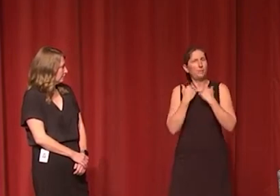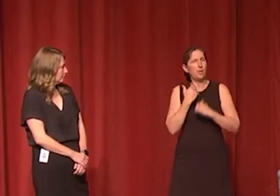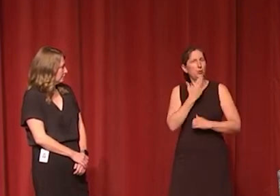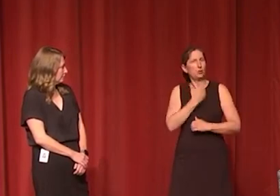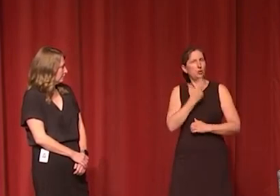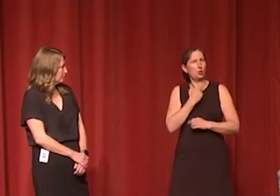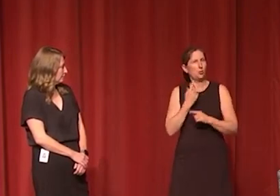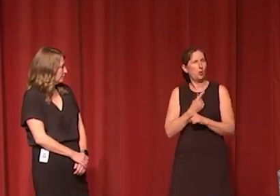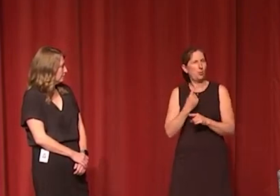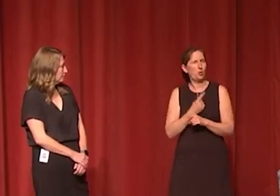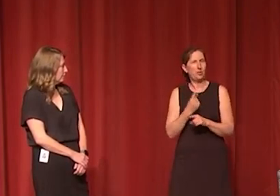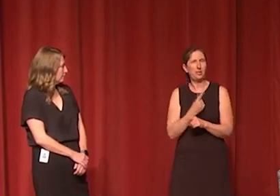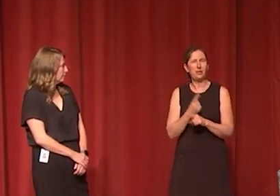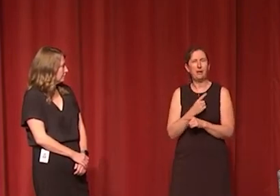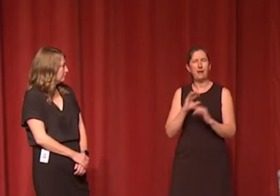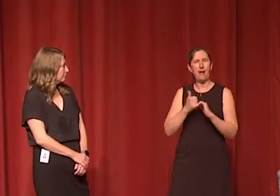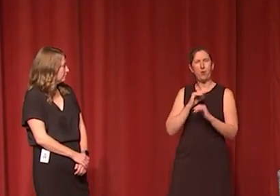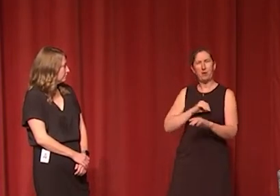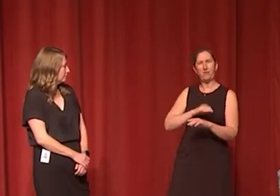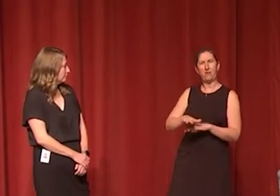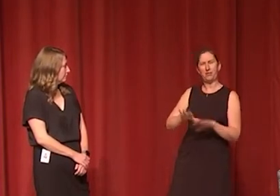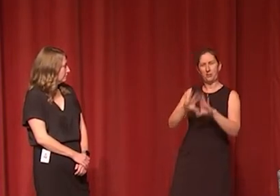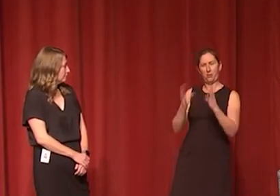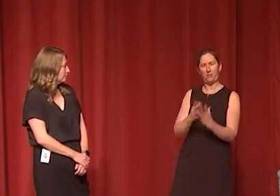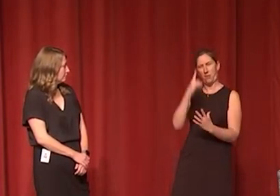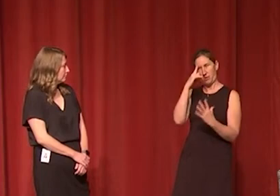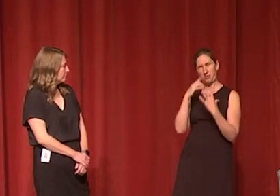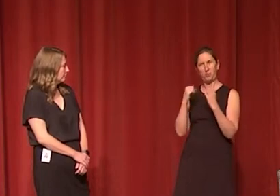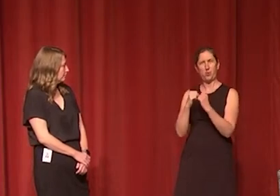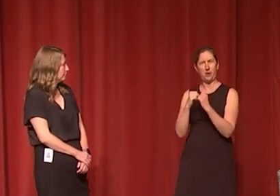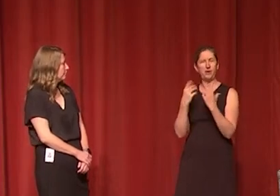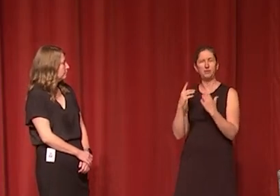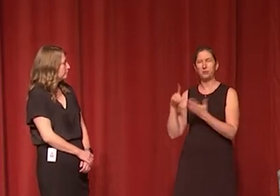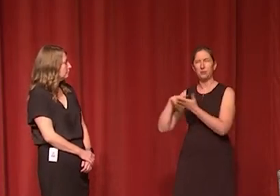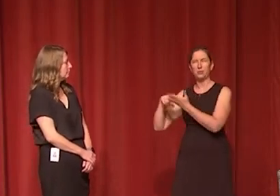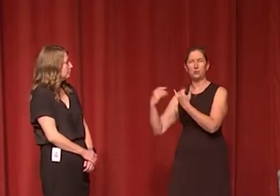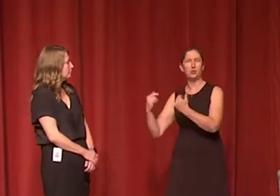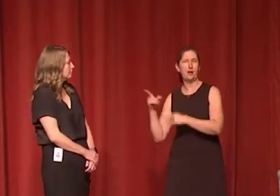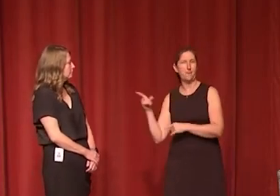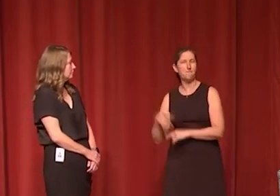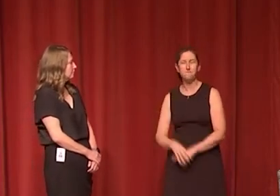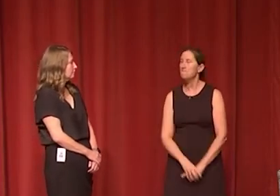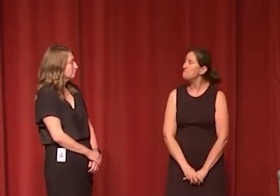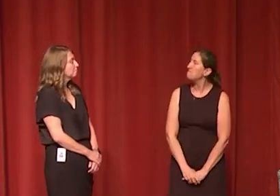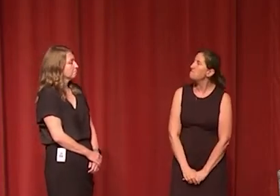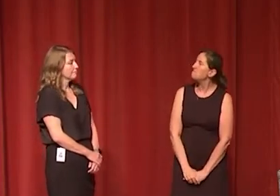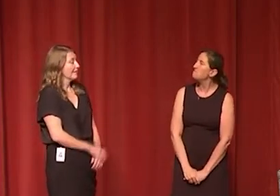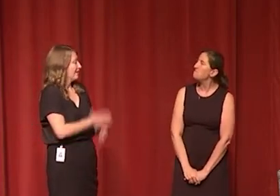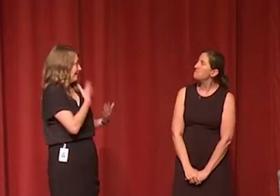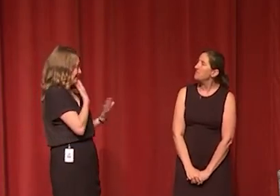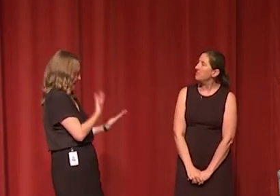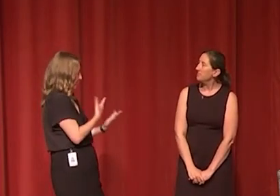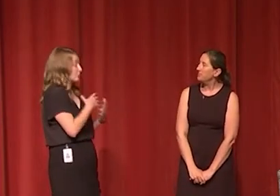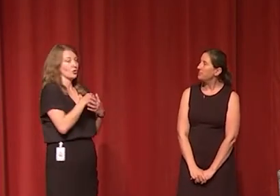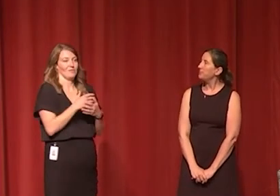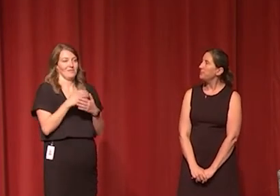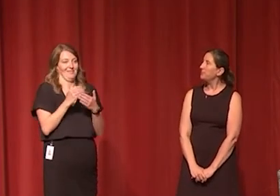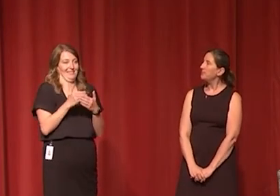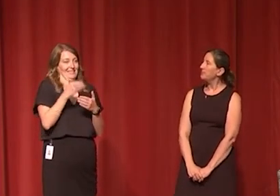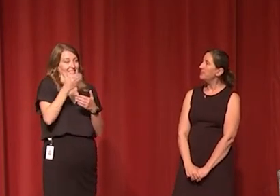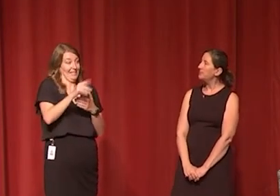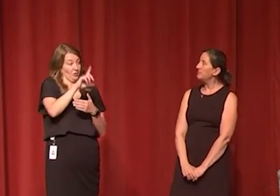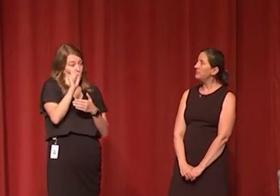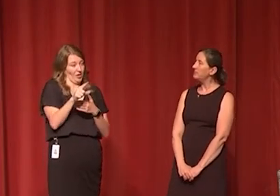our brain health. Thank you. So there's a lot to kind of untangle in this next one, but it's a